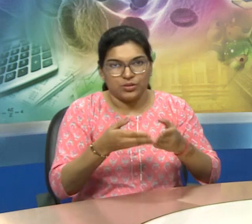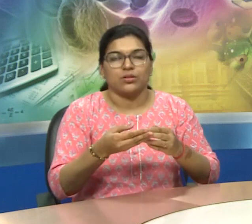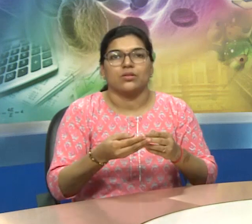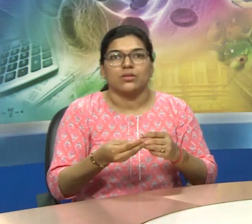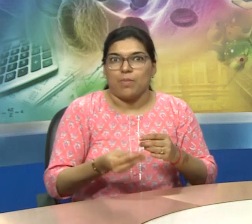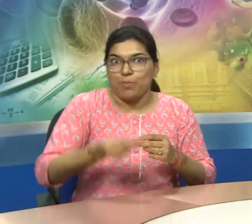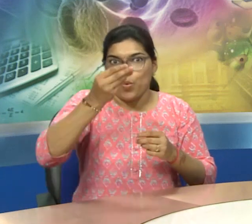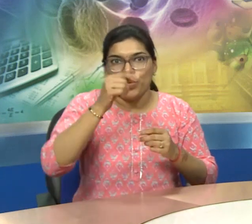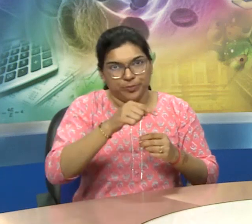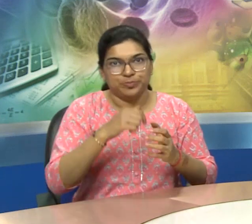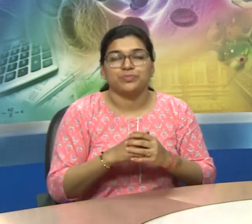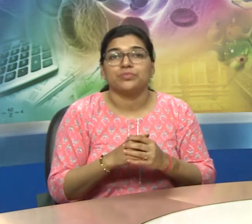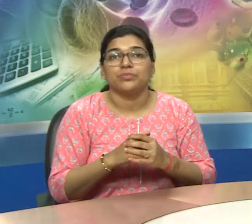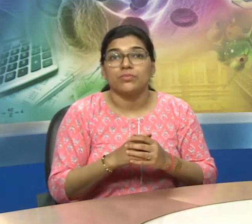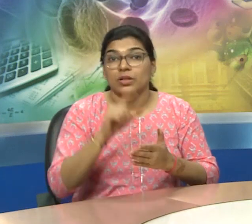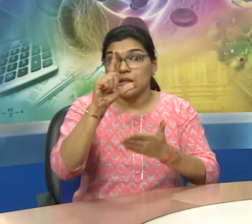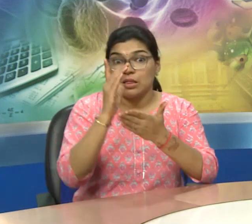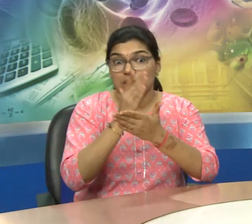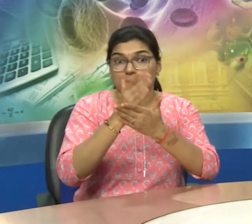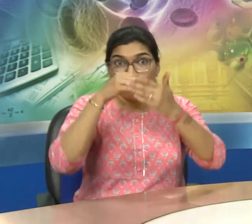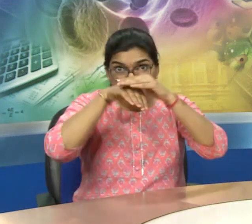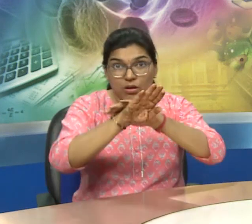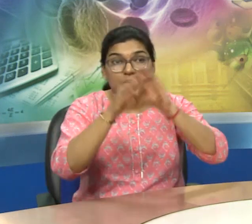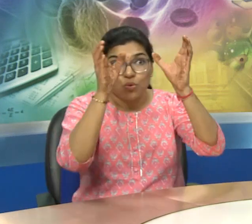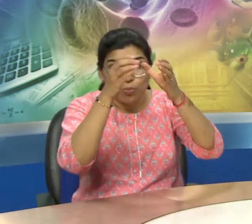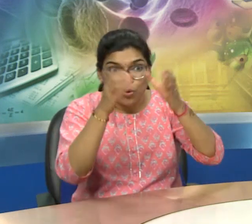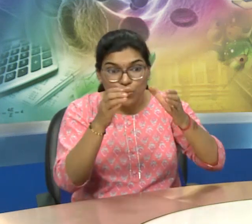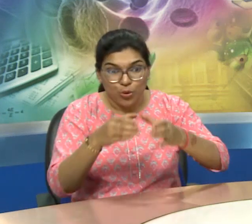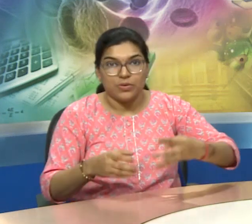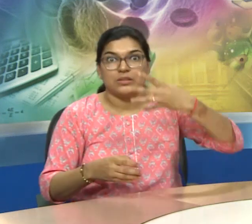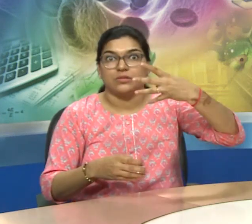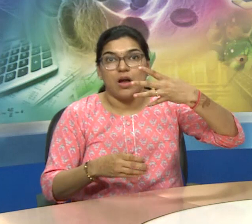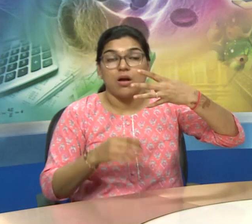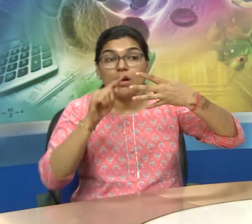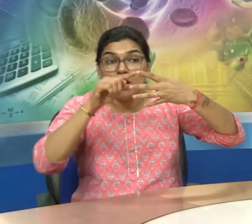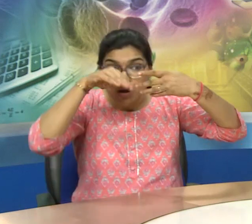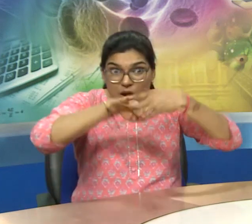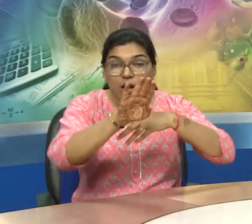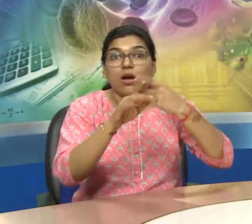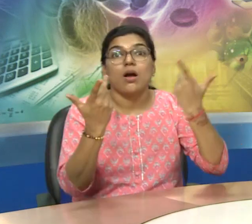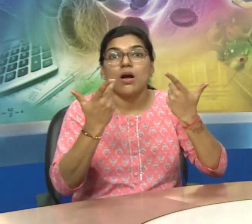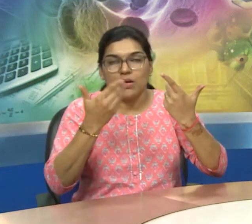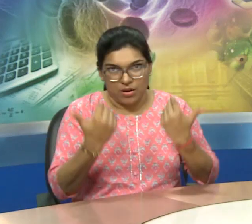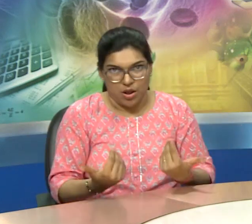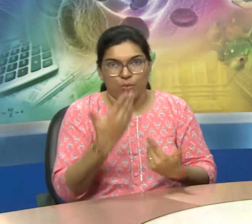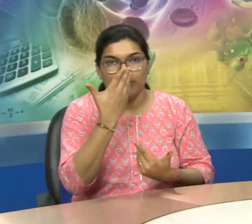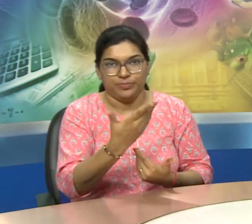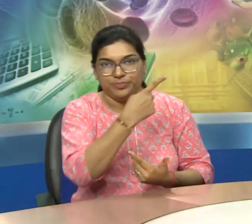Please see this slide. We just discussed in the previous slide that there are mainly 4 types of